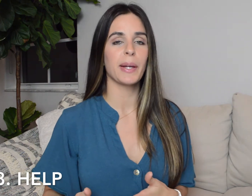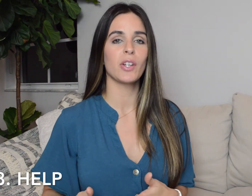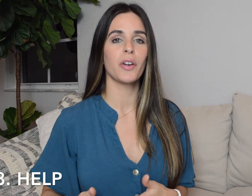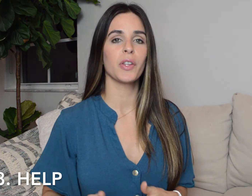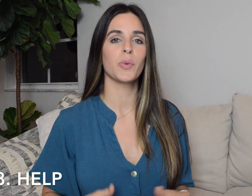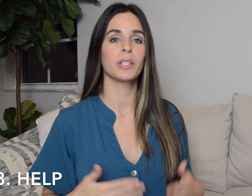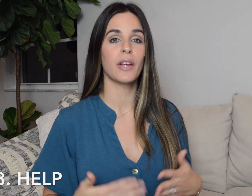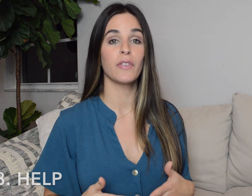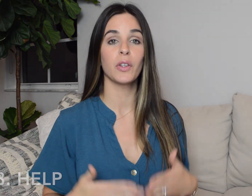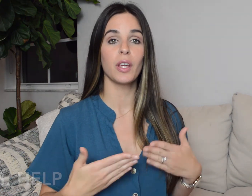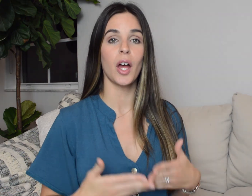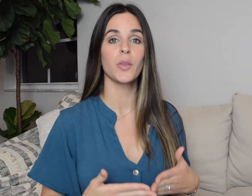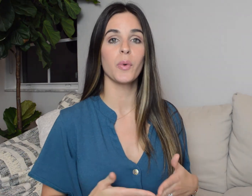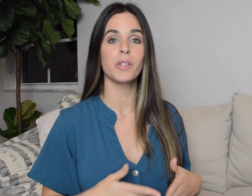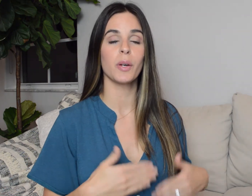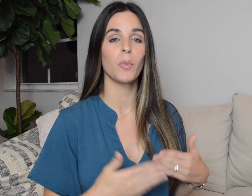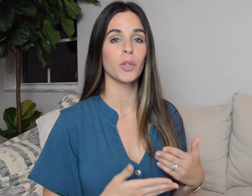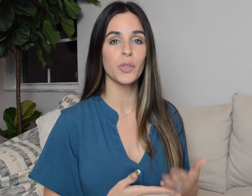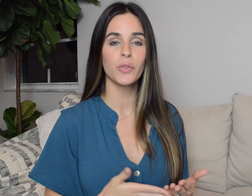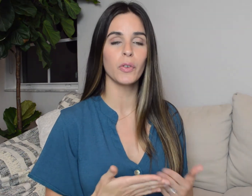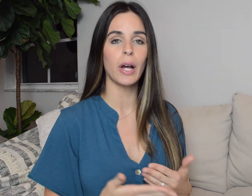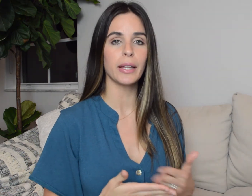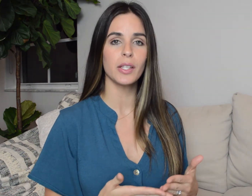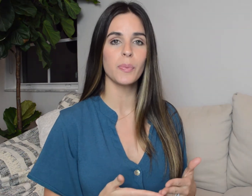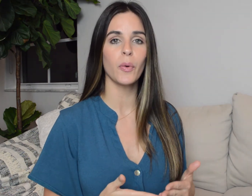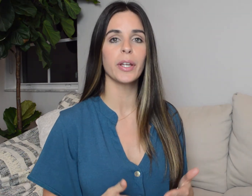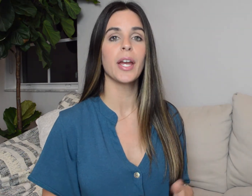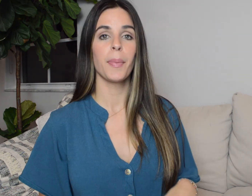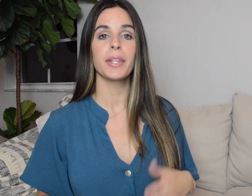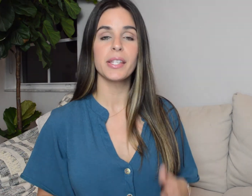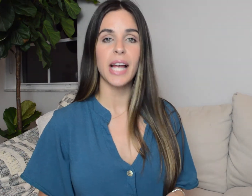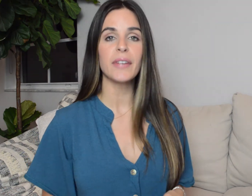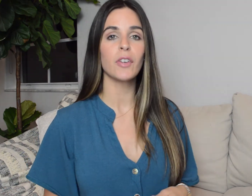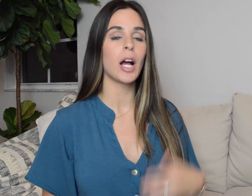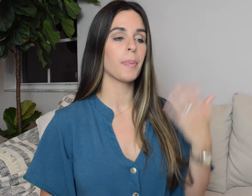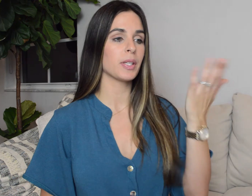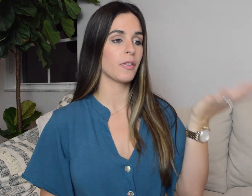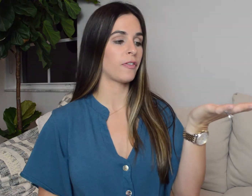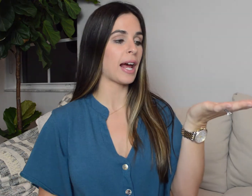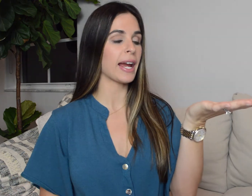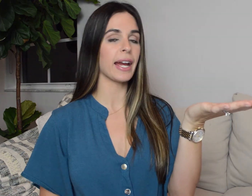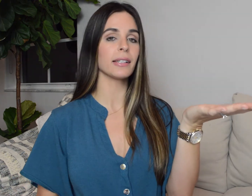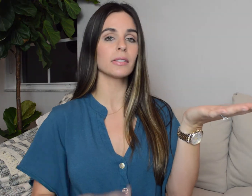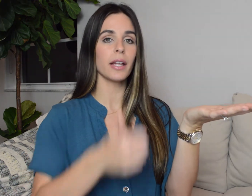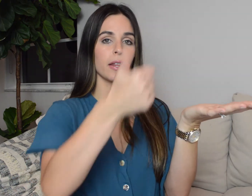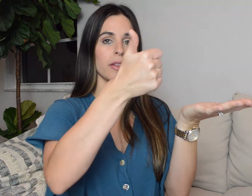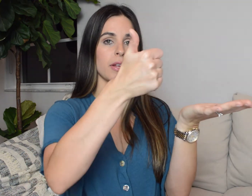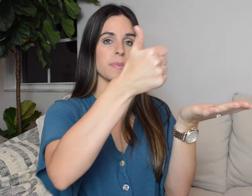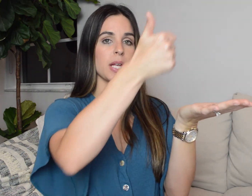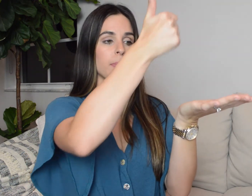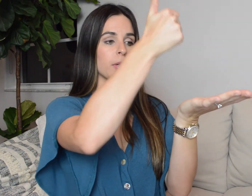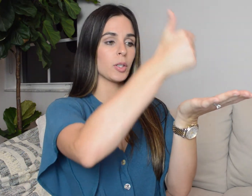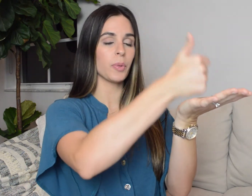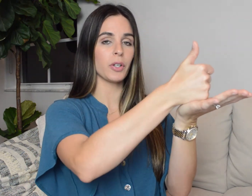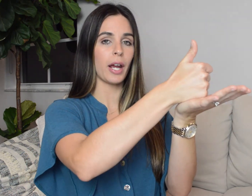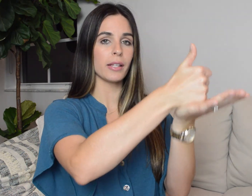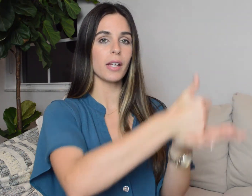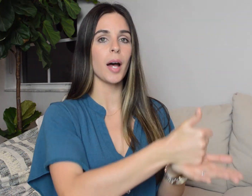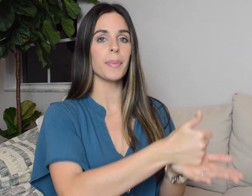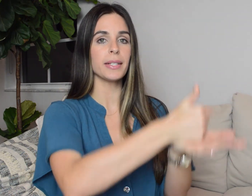daughter this one because I feel the other ones are more useful at this point. But the sign for help is a flat hand and then thumbs up, and you bring your hands up and